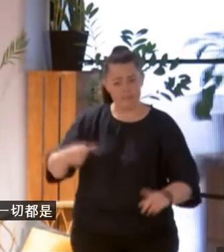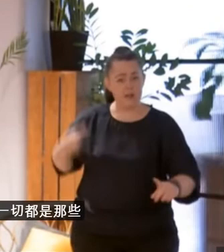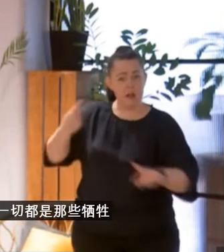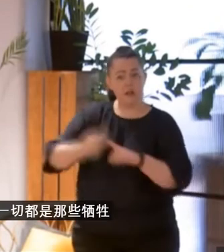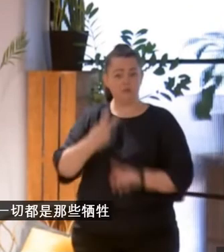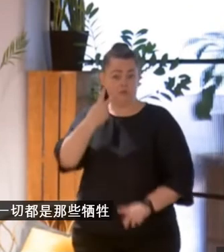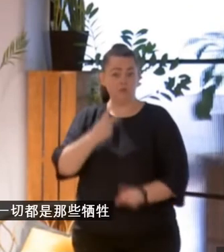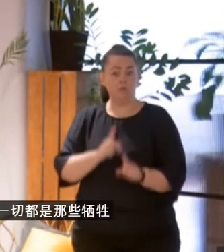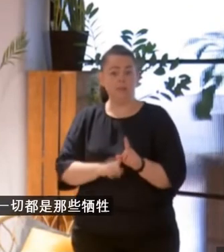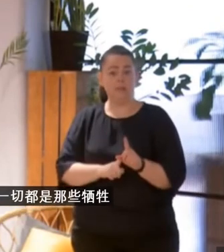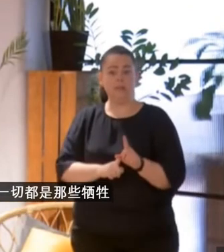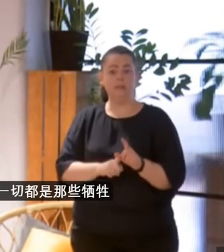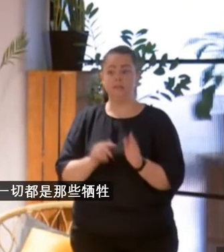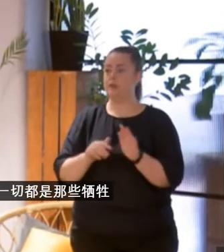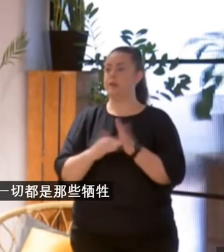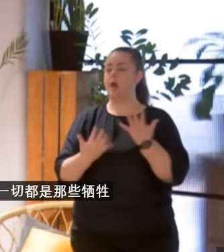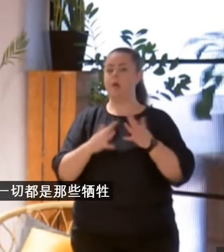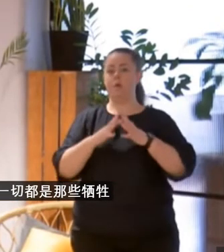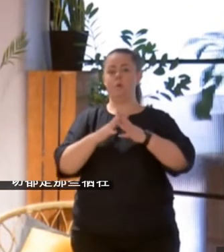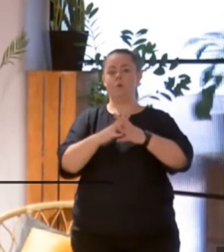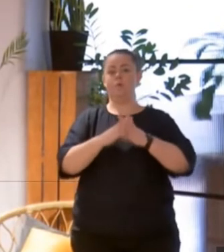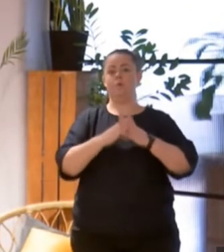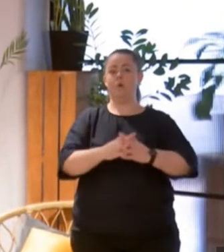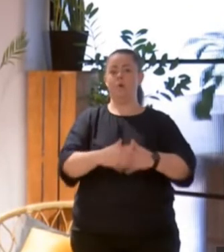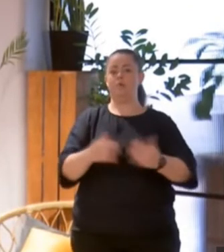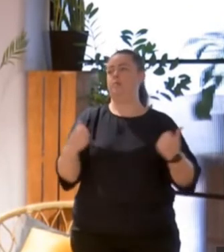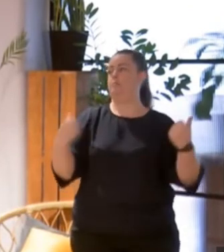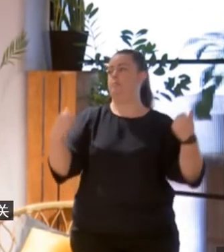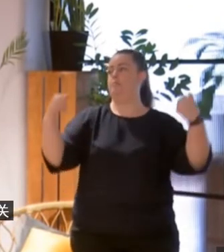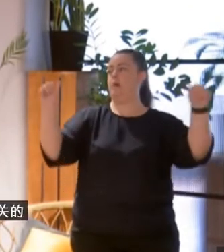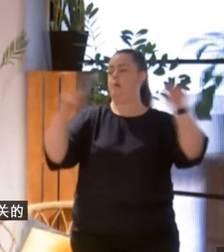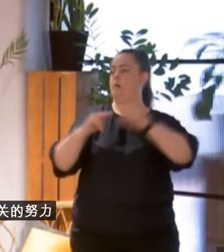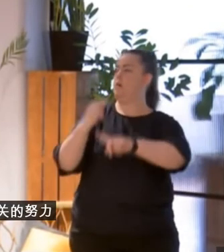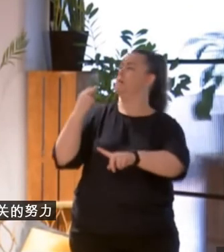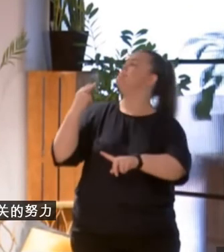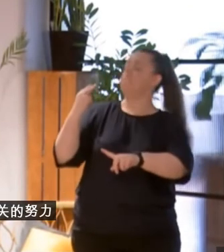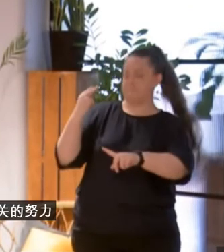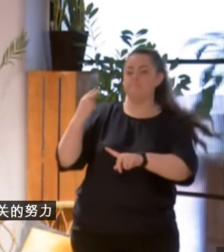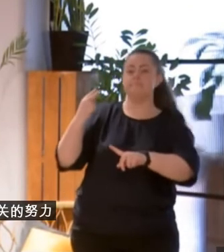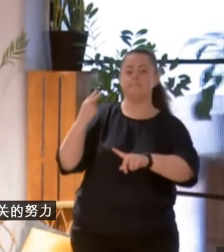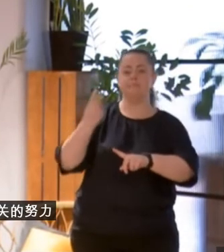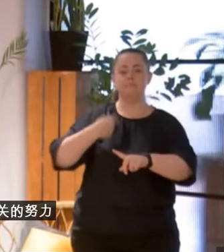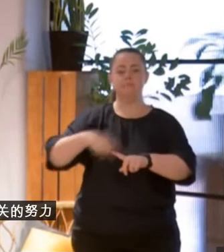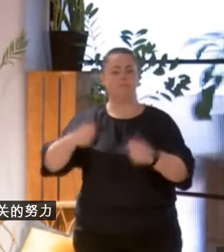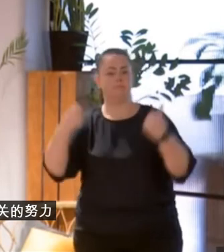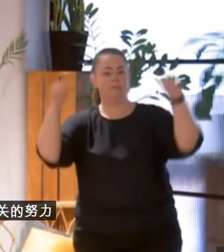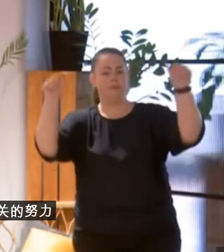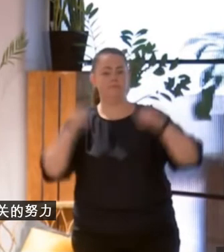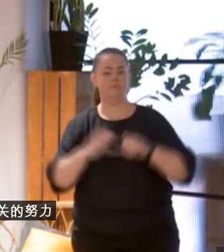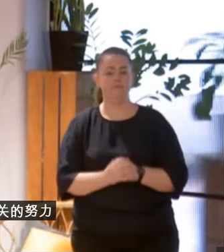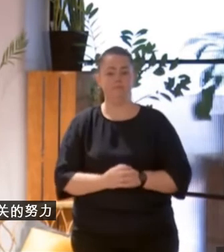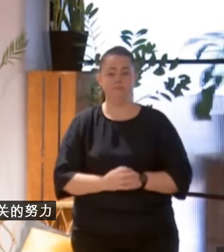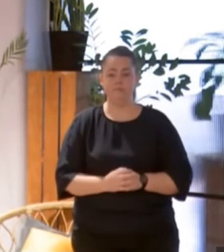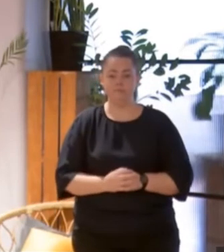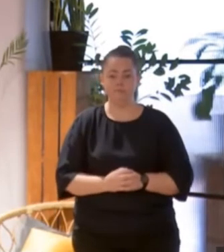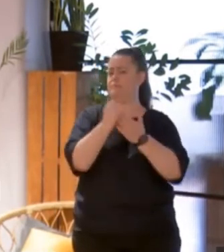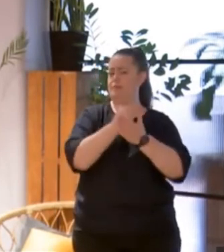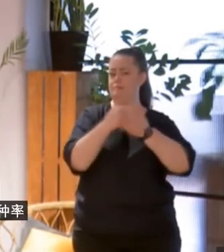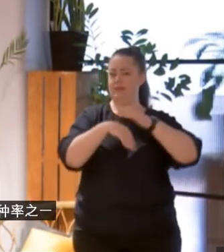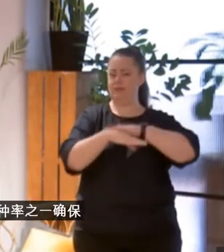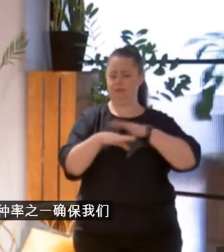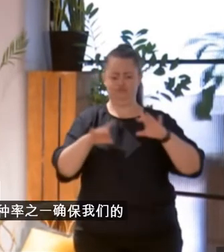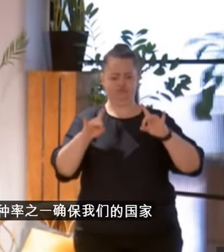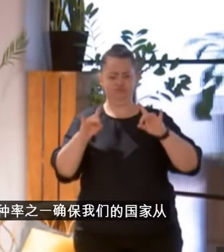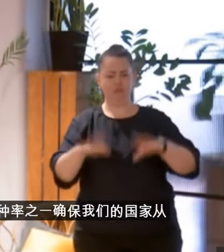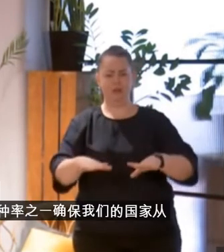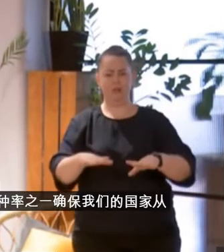years, those sacrifices, those efforts, the efforts in relation to vaccination, having one of the highest vaccines, ensure